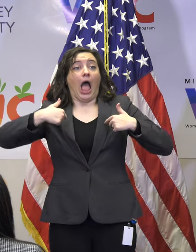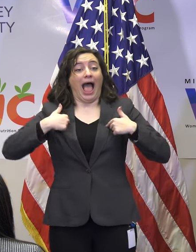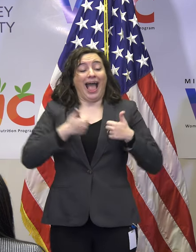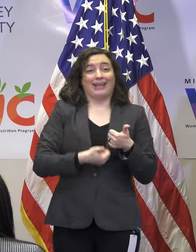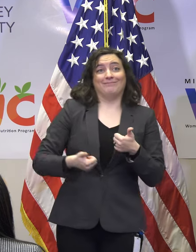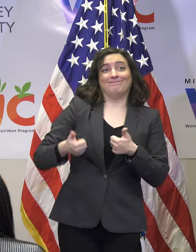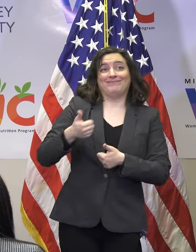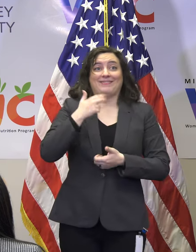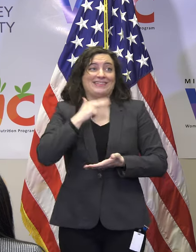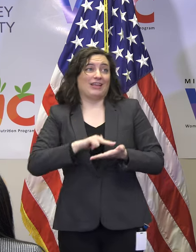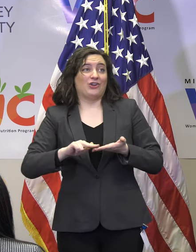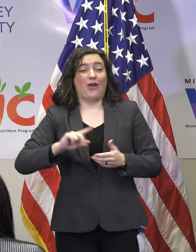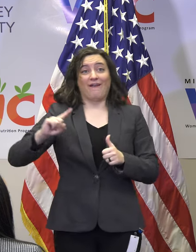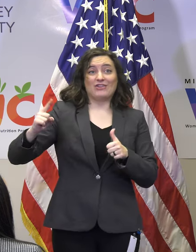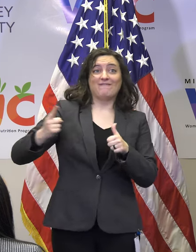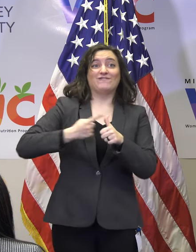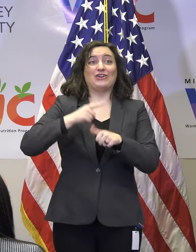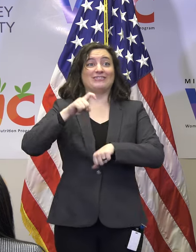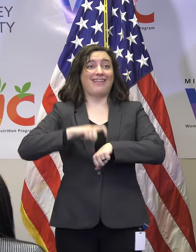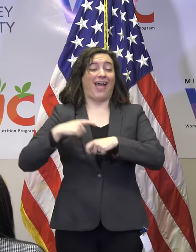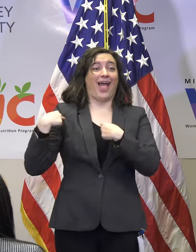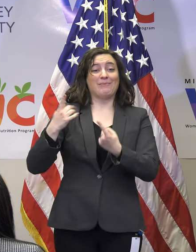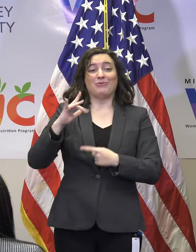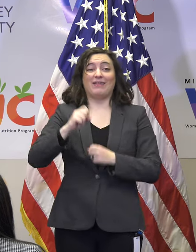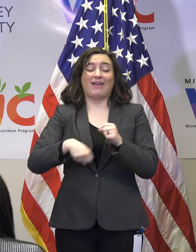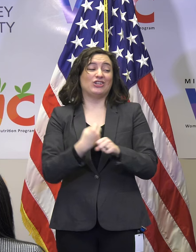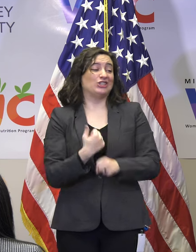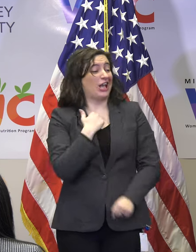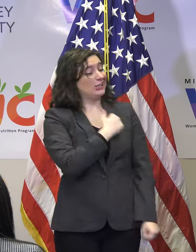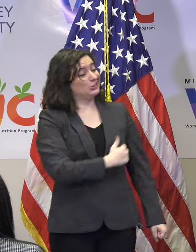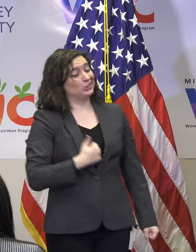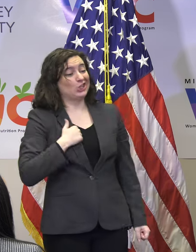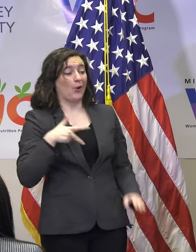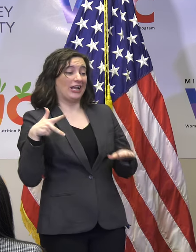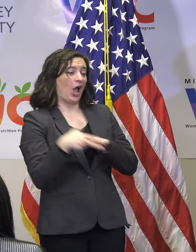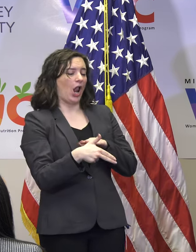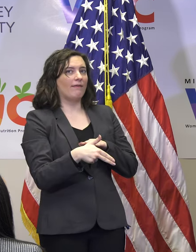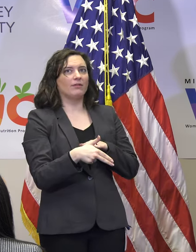to say, sorry, we just don't have the resources. And I